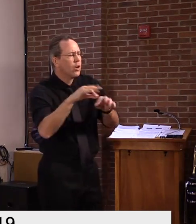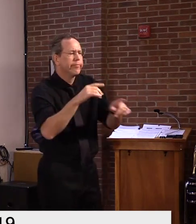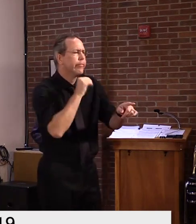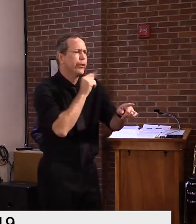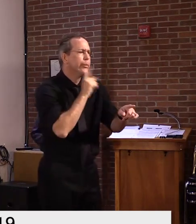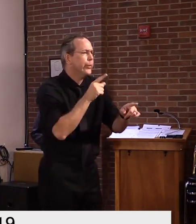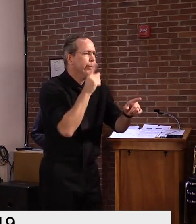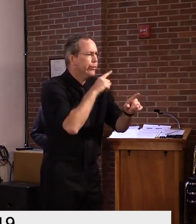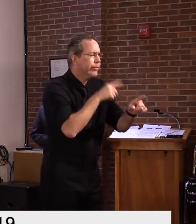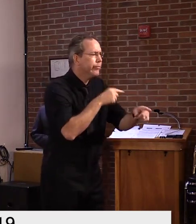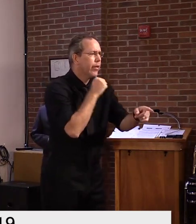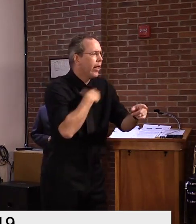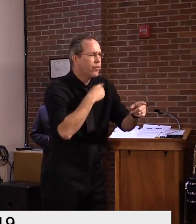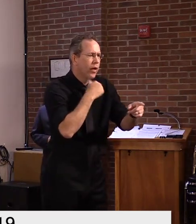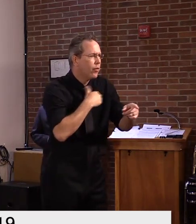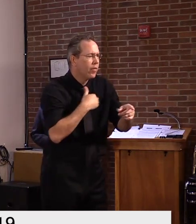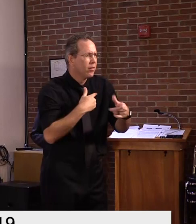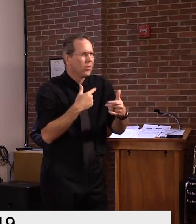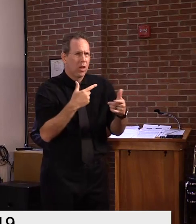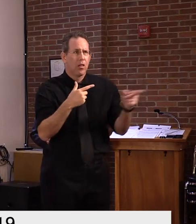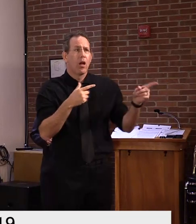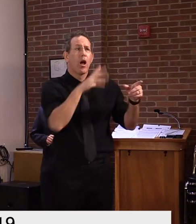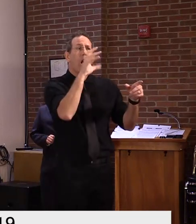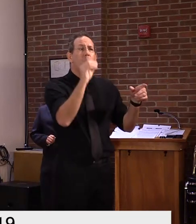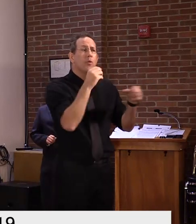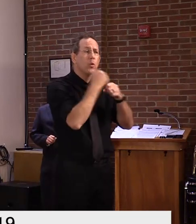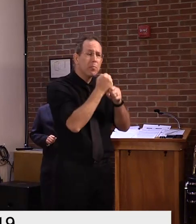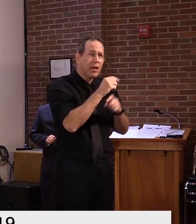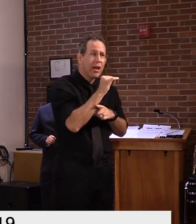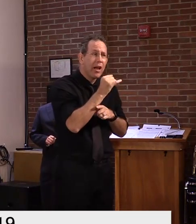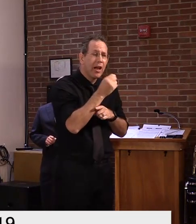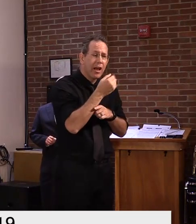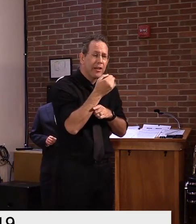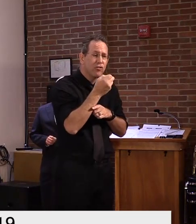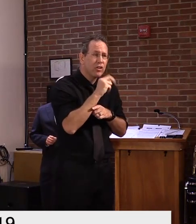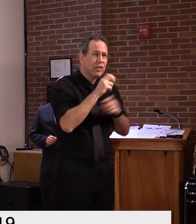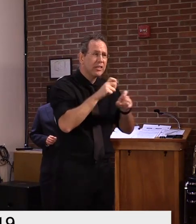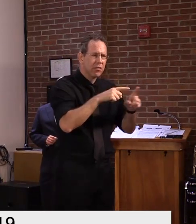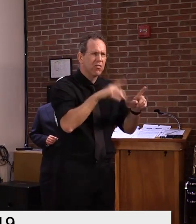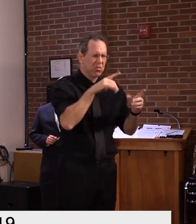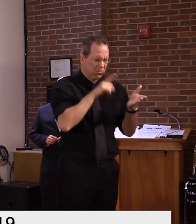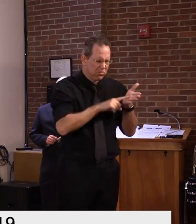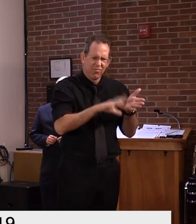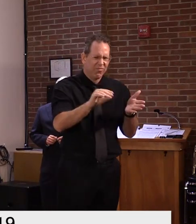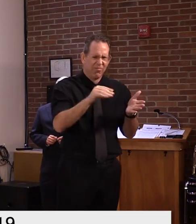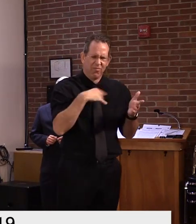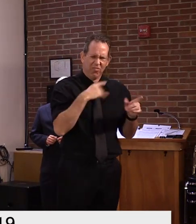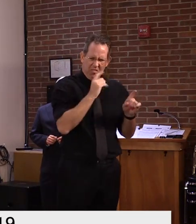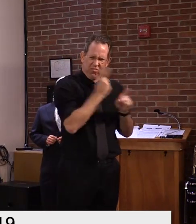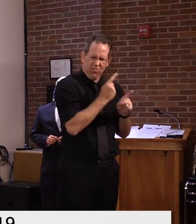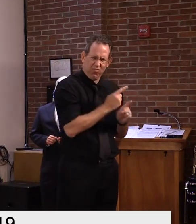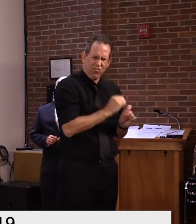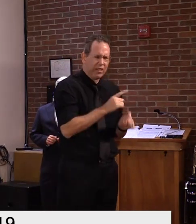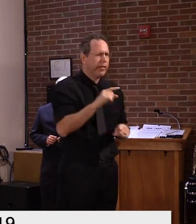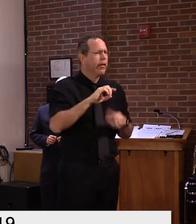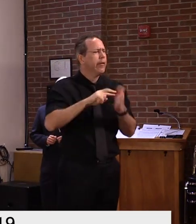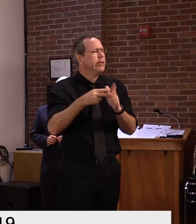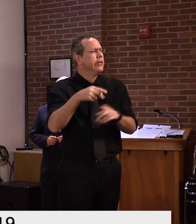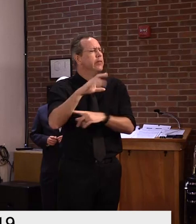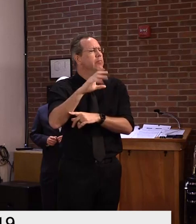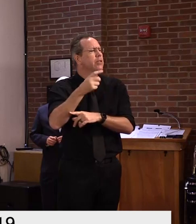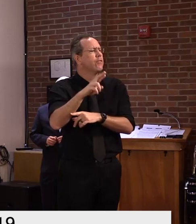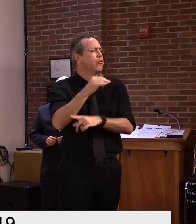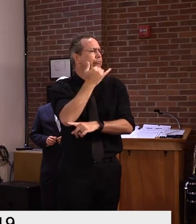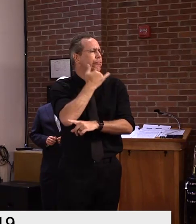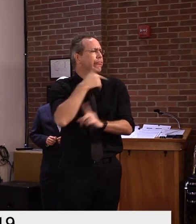investigation didn't find any specific issues with the instruments or how they were used. While we wish we had a more conclusive